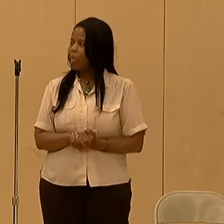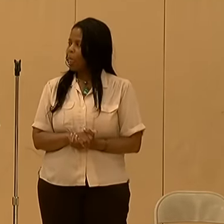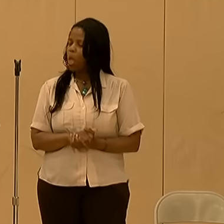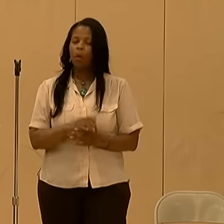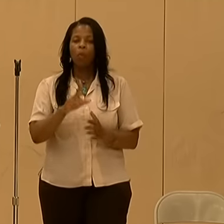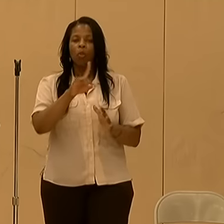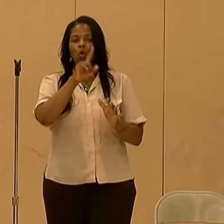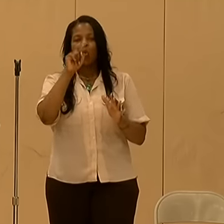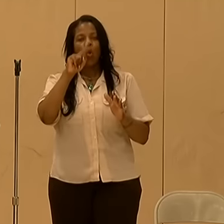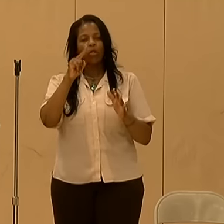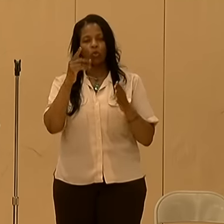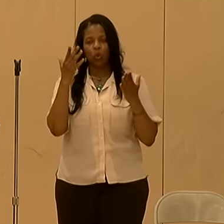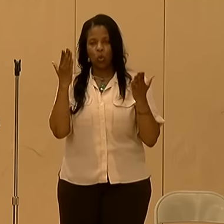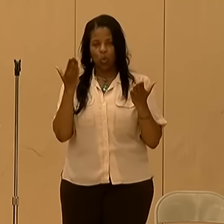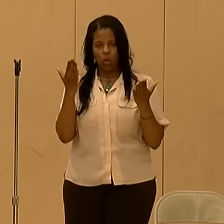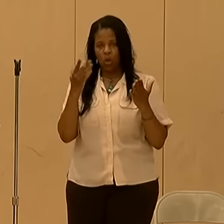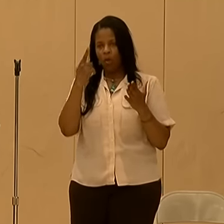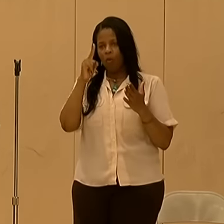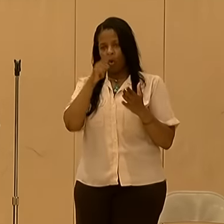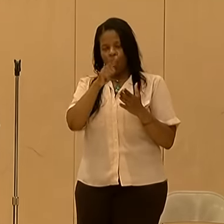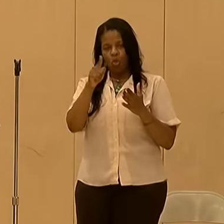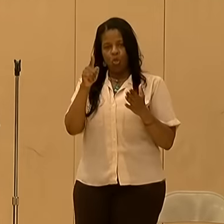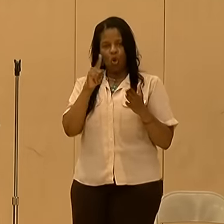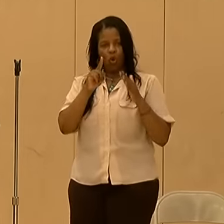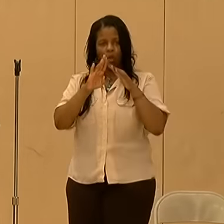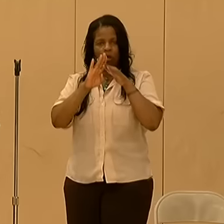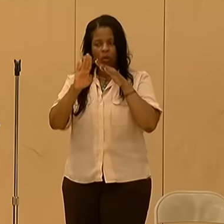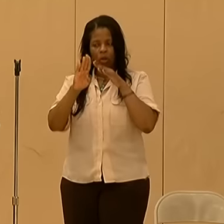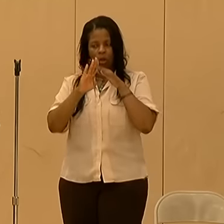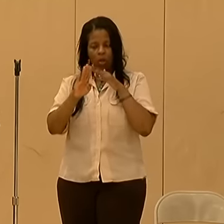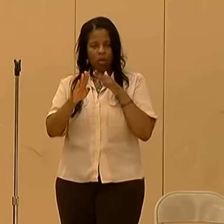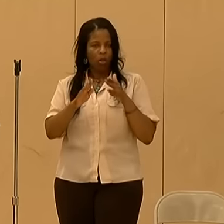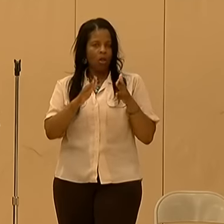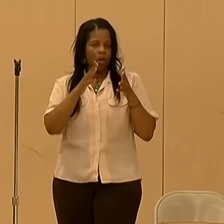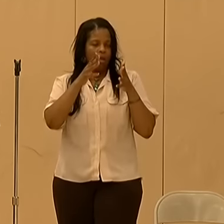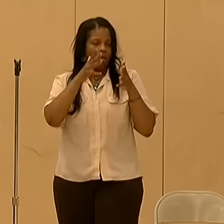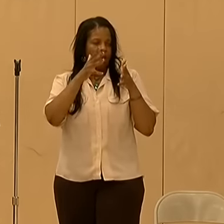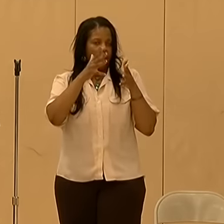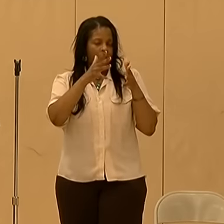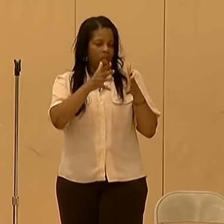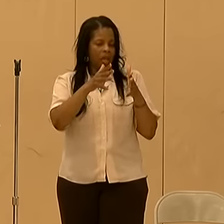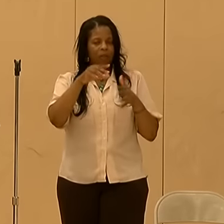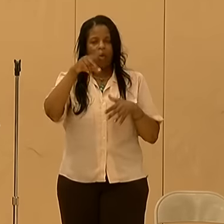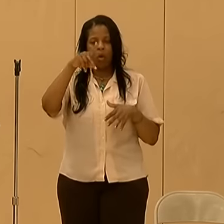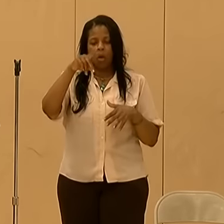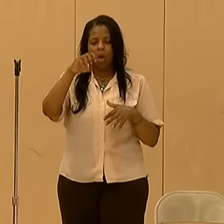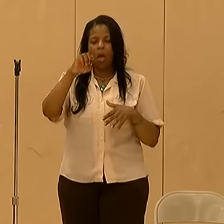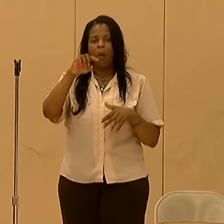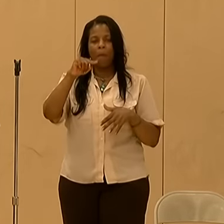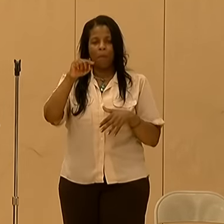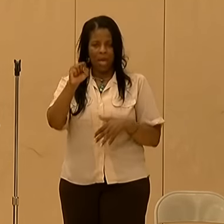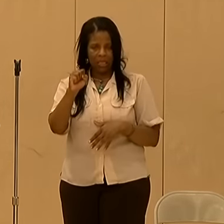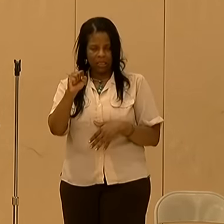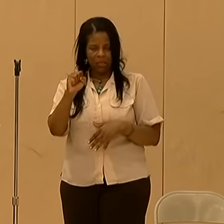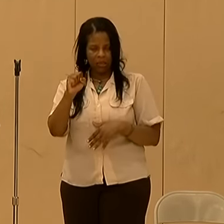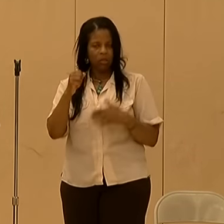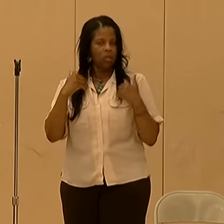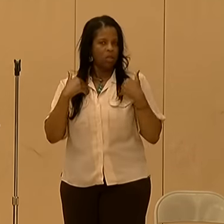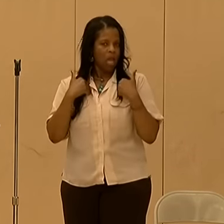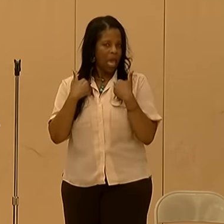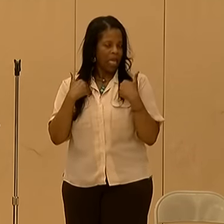The question is, for those evacuees that possibly left any animals back, and I'm sure when they